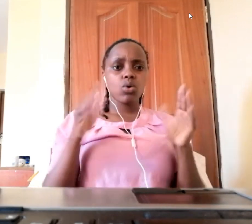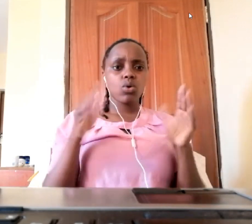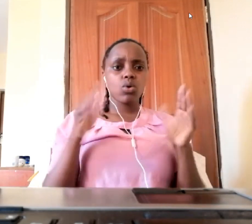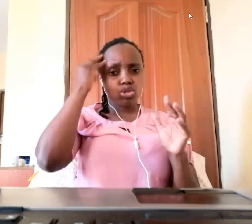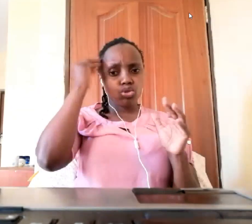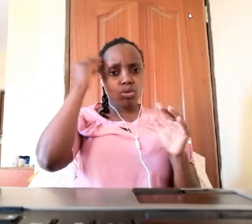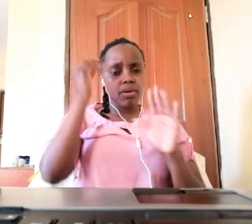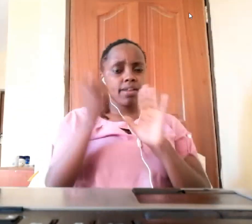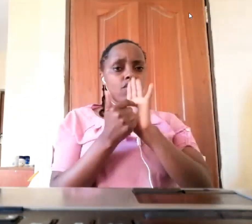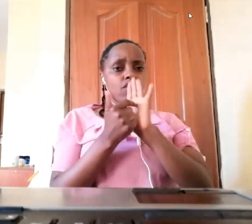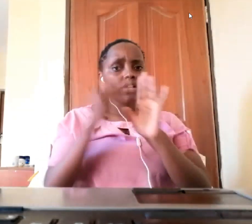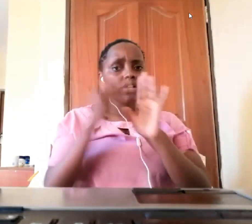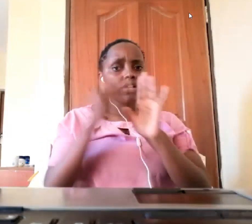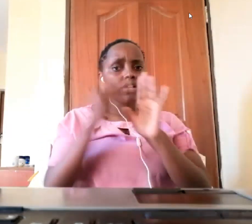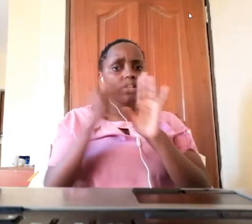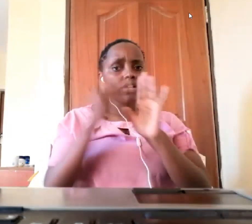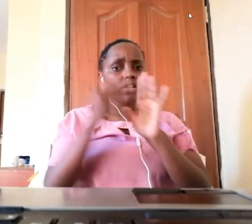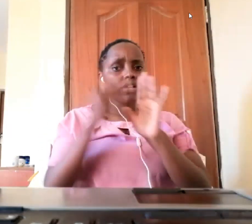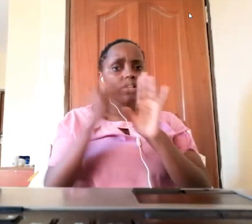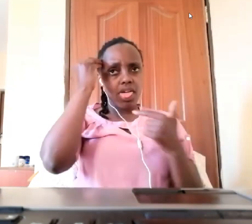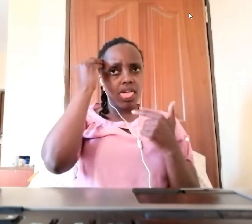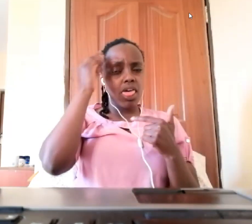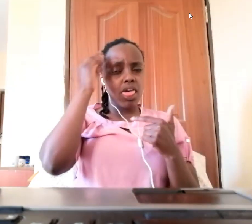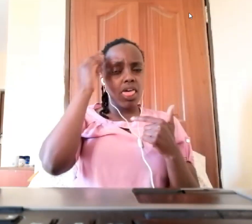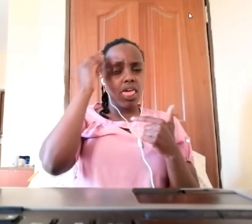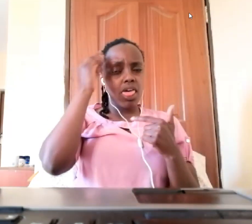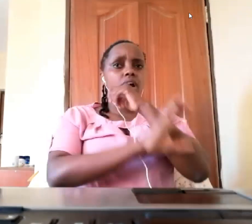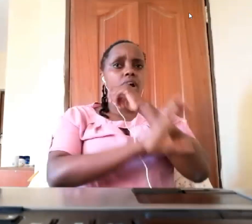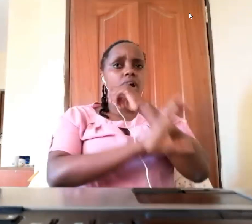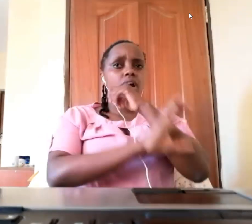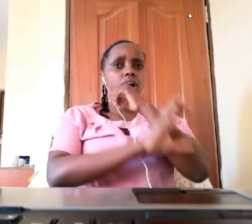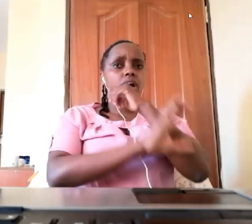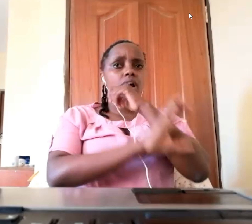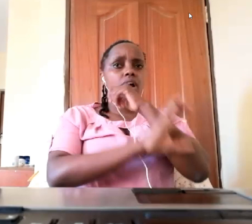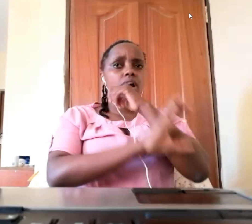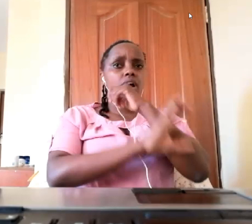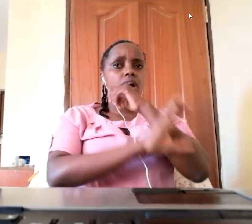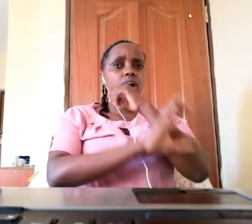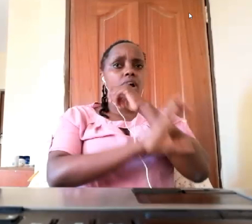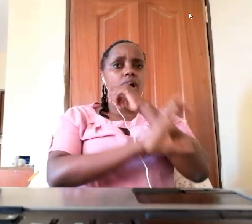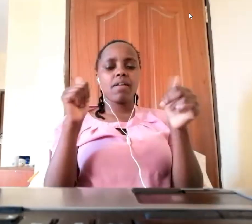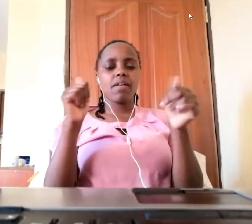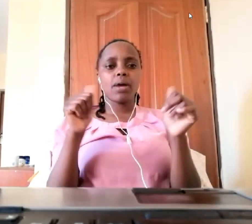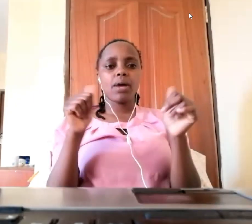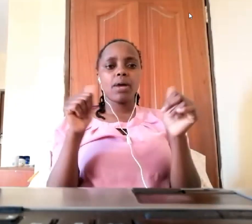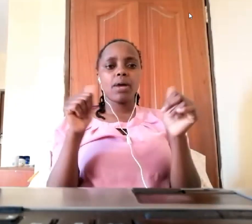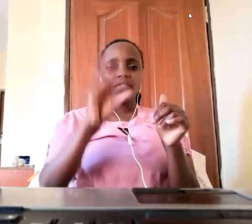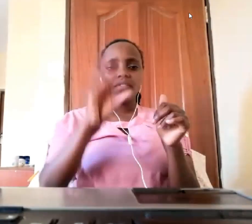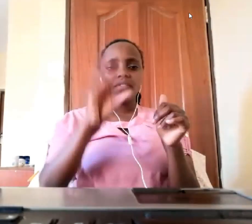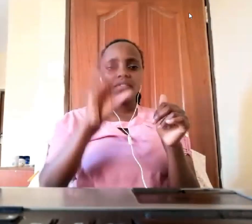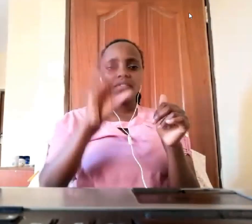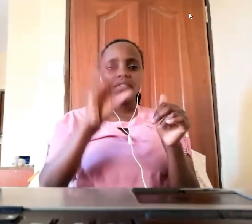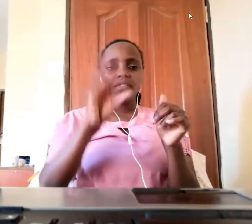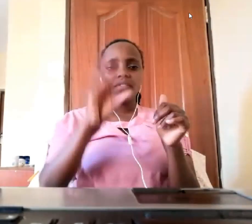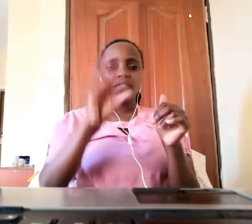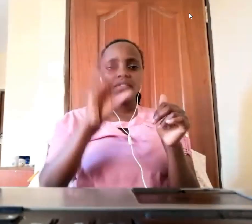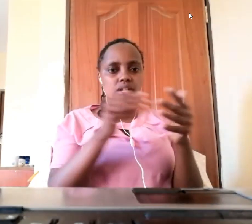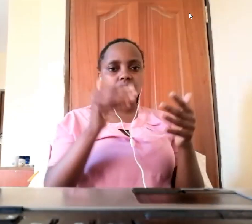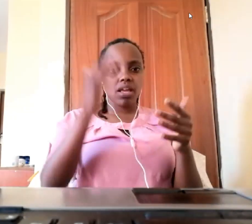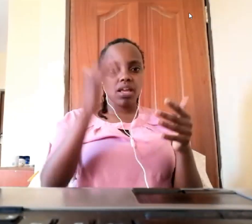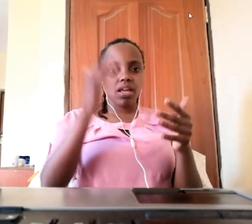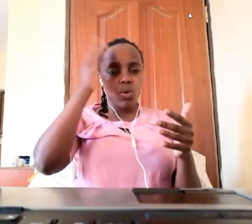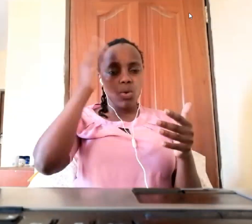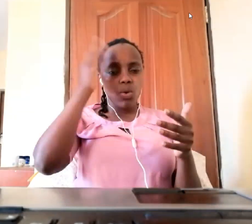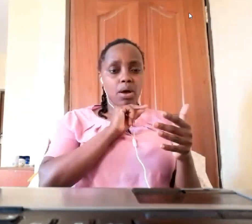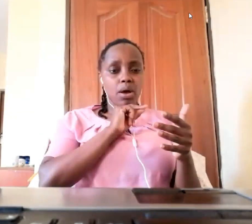instance. Somalia is one of the countries which has not yet ratified the African Children's Charter, but as you all